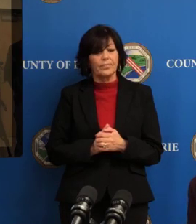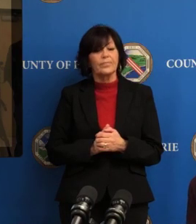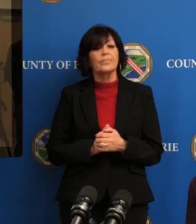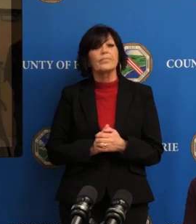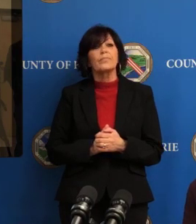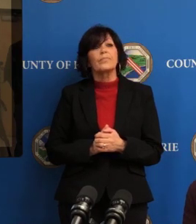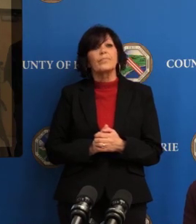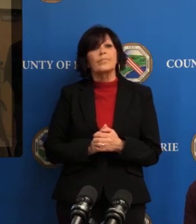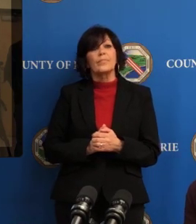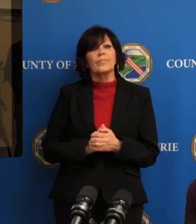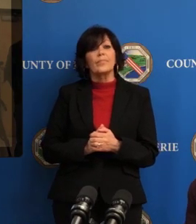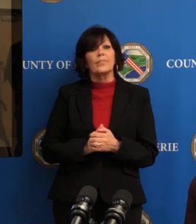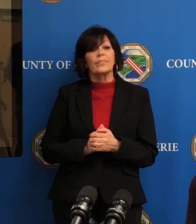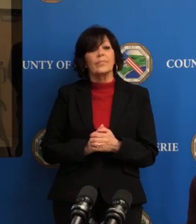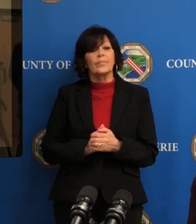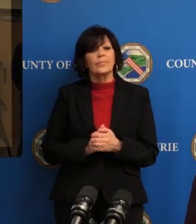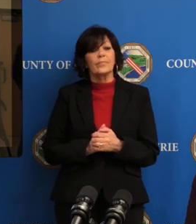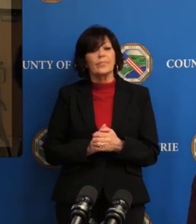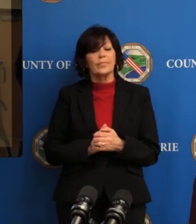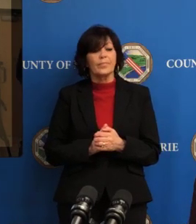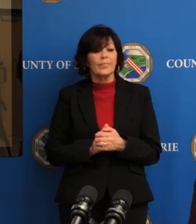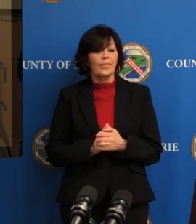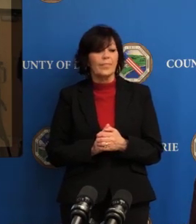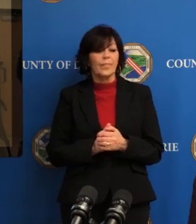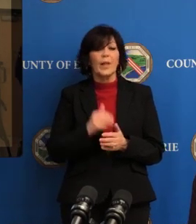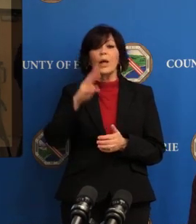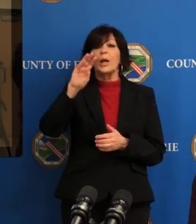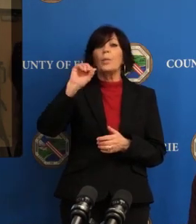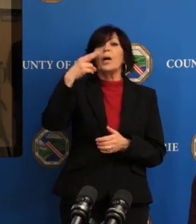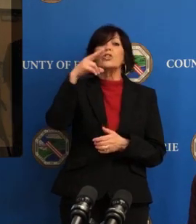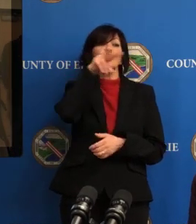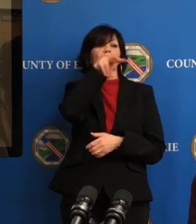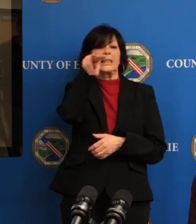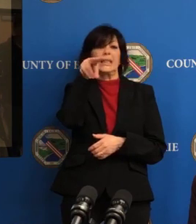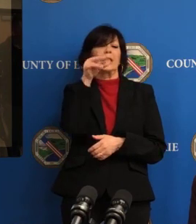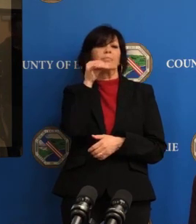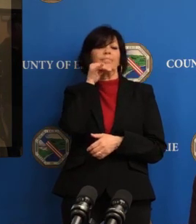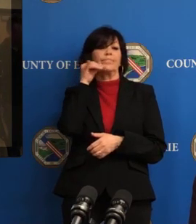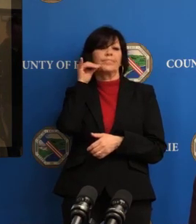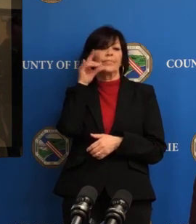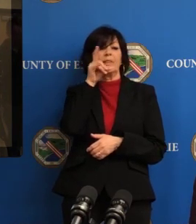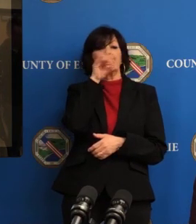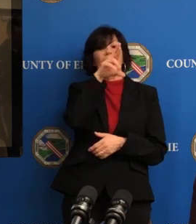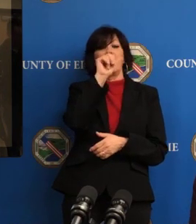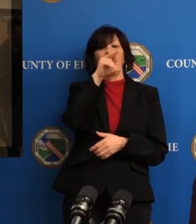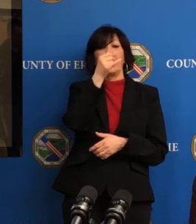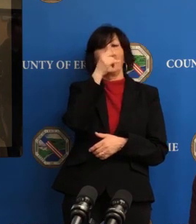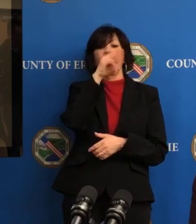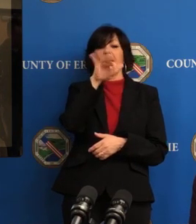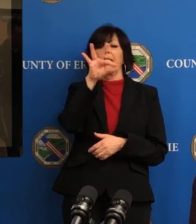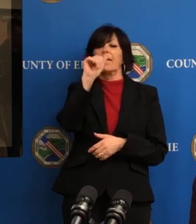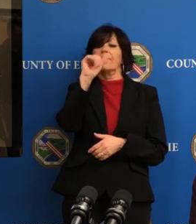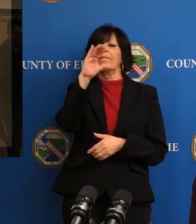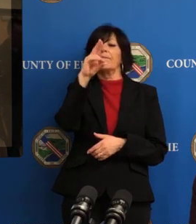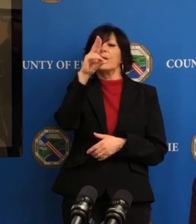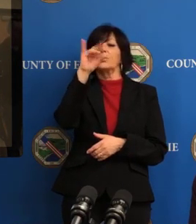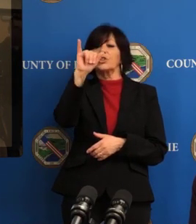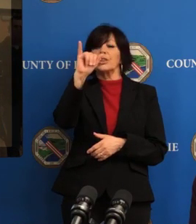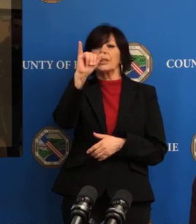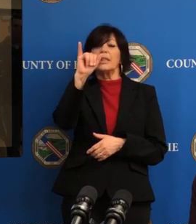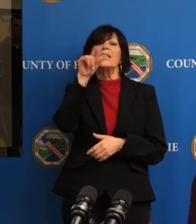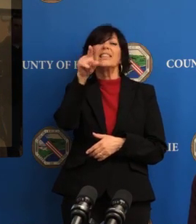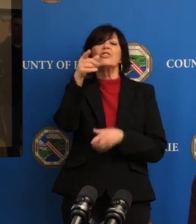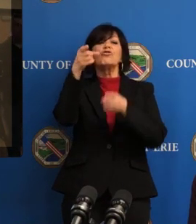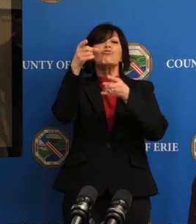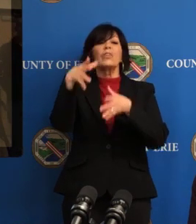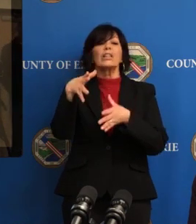So, so March 22nd, yesterday, Dr. Anthony Fauci, who is the